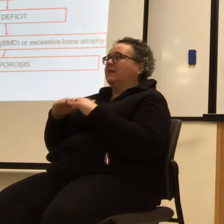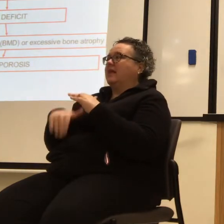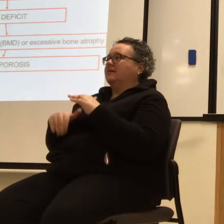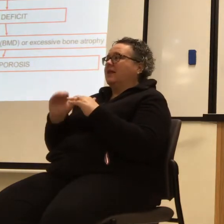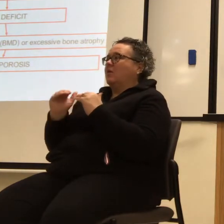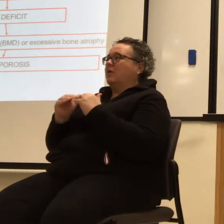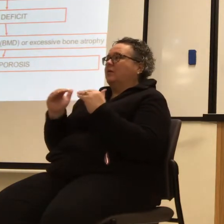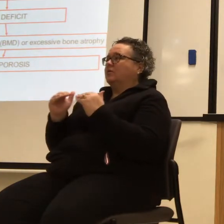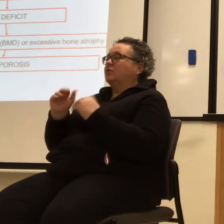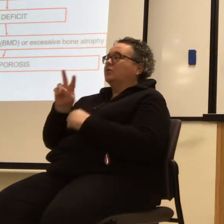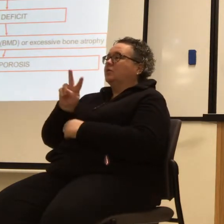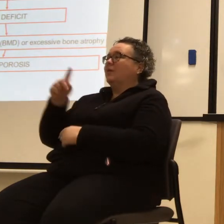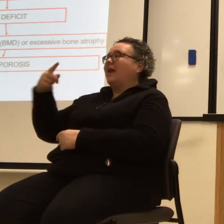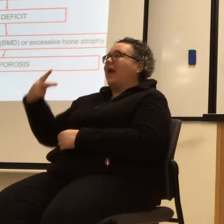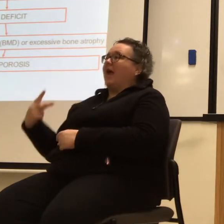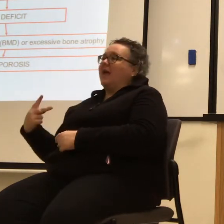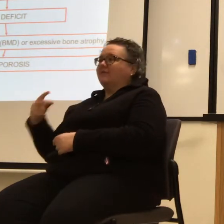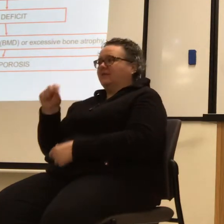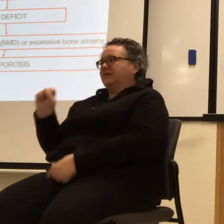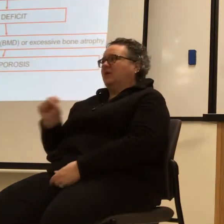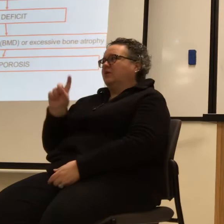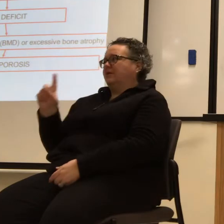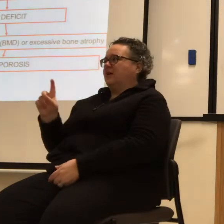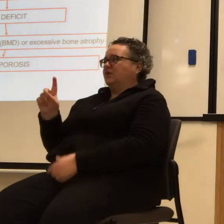2.5 standard deviations below the mean.